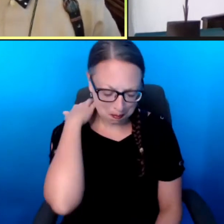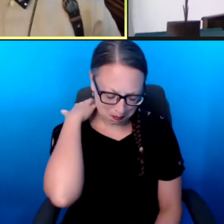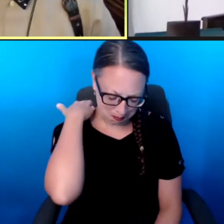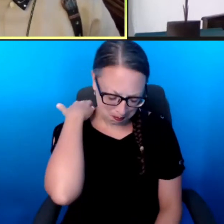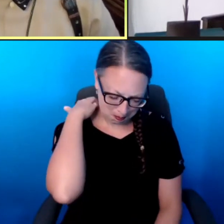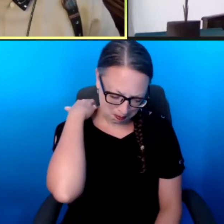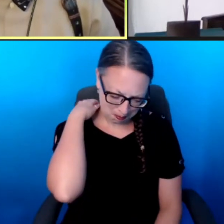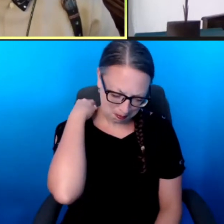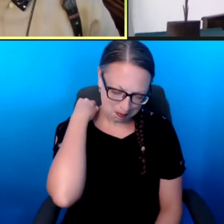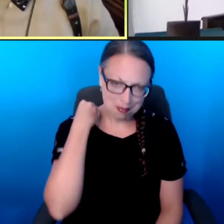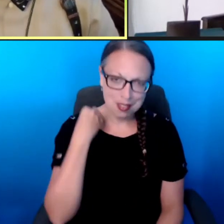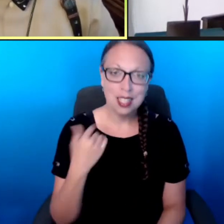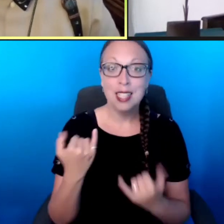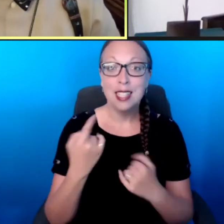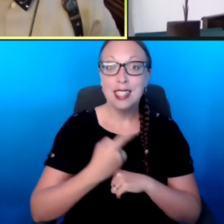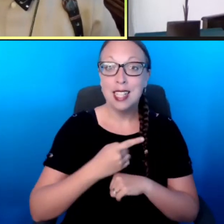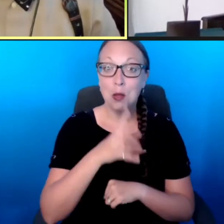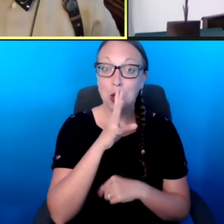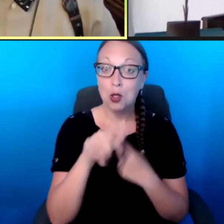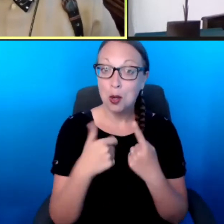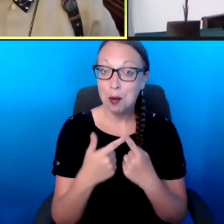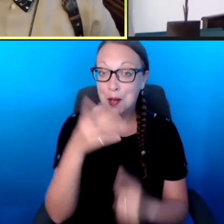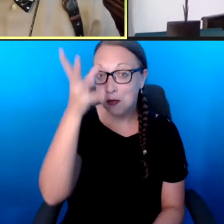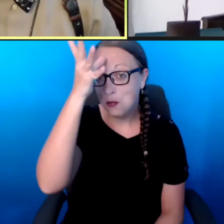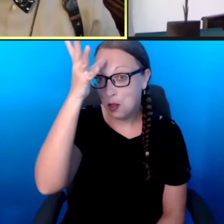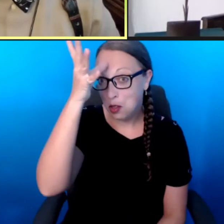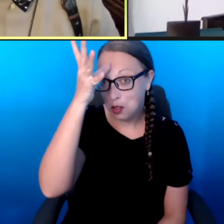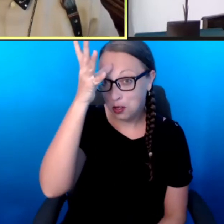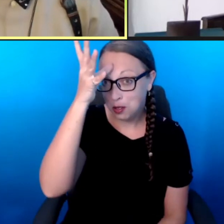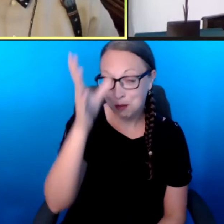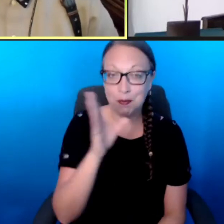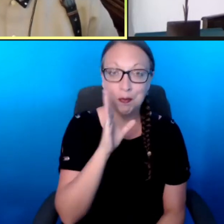about fathers, and we're going to begin with a